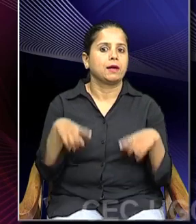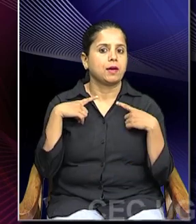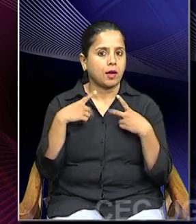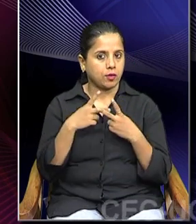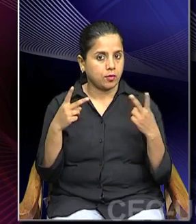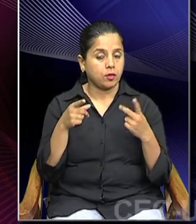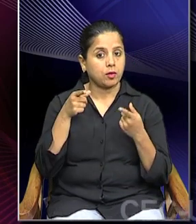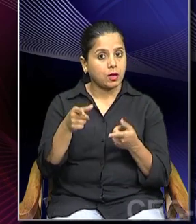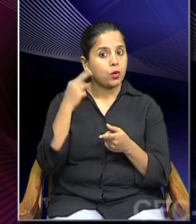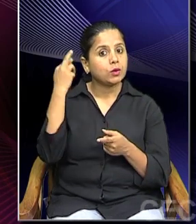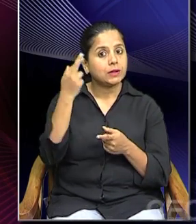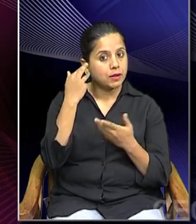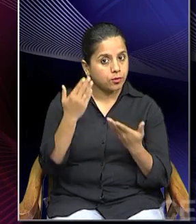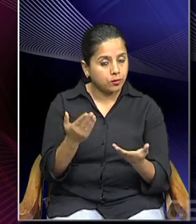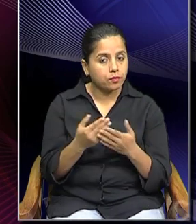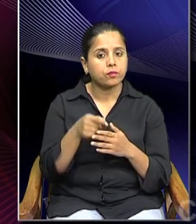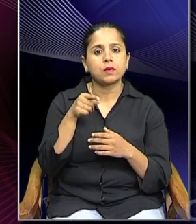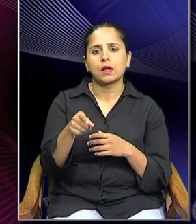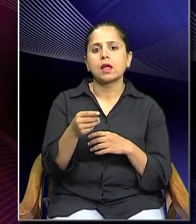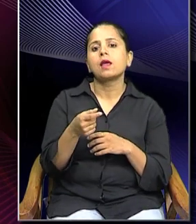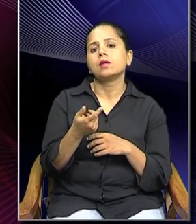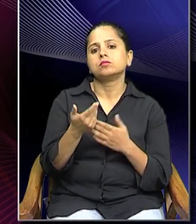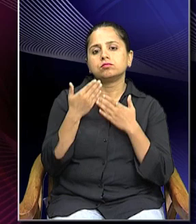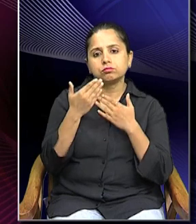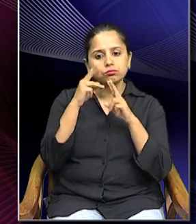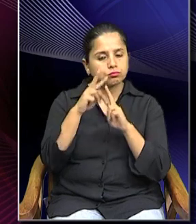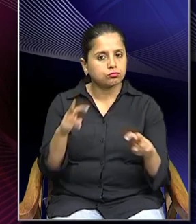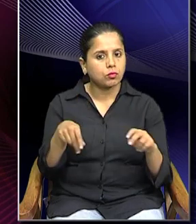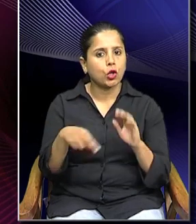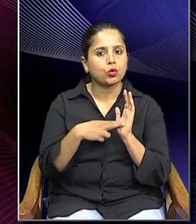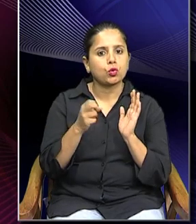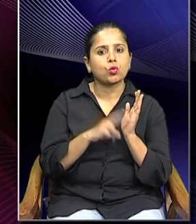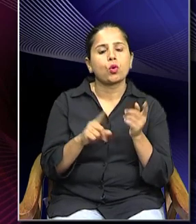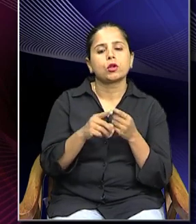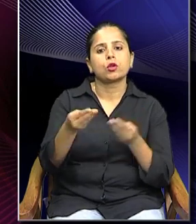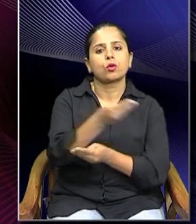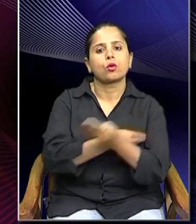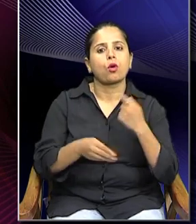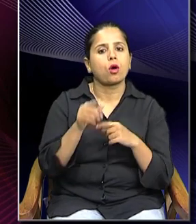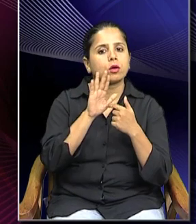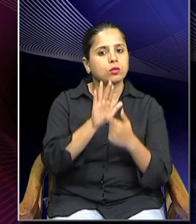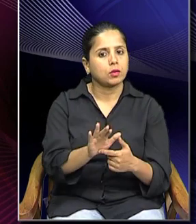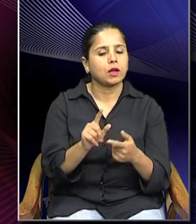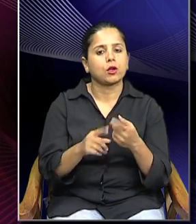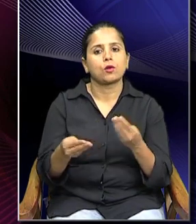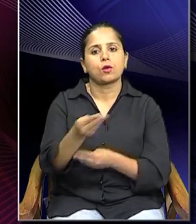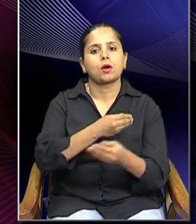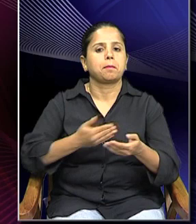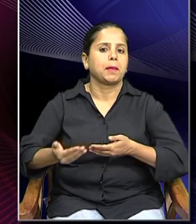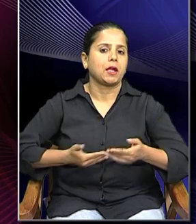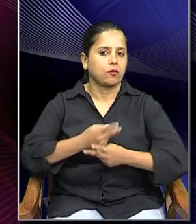is therefore a case study of the non-economic aspect of economic